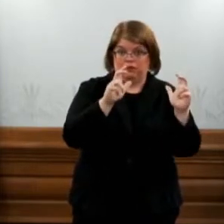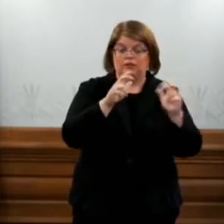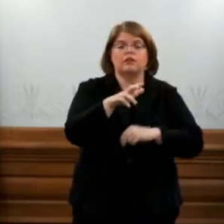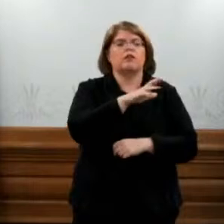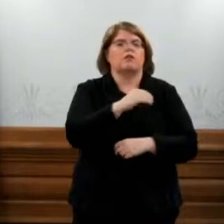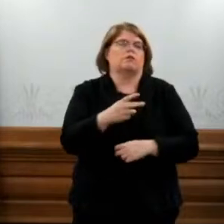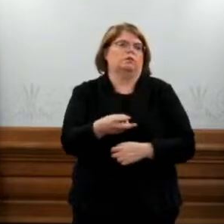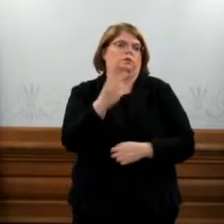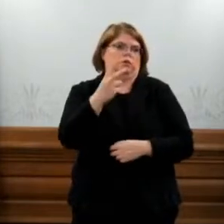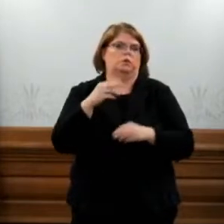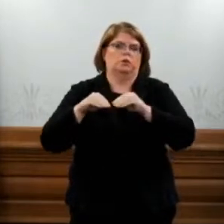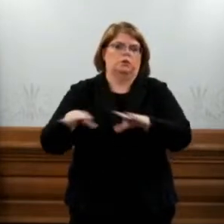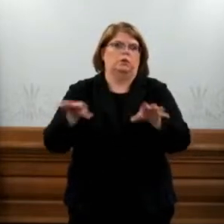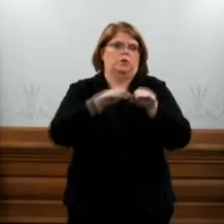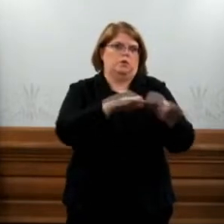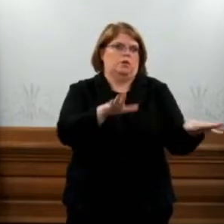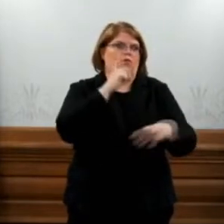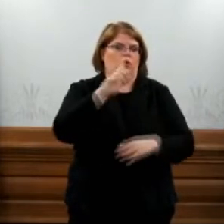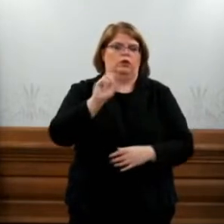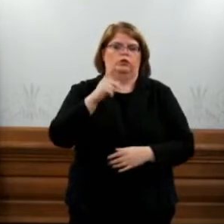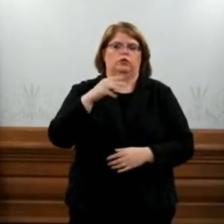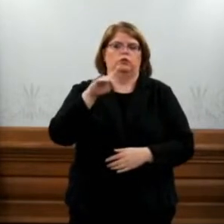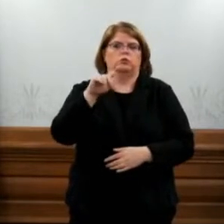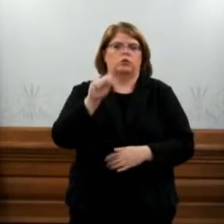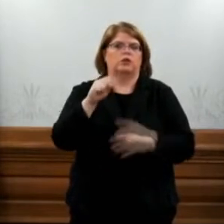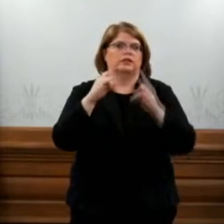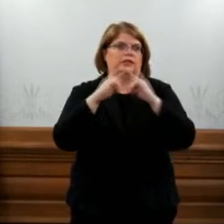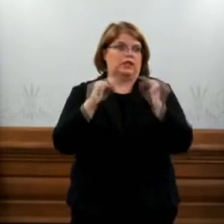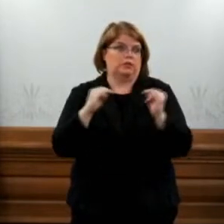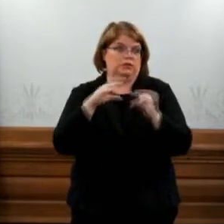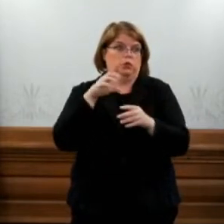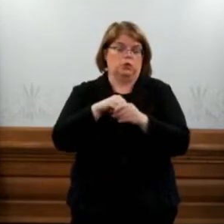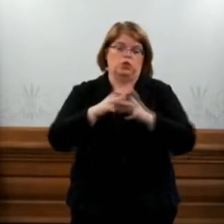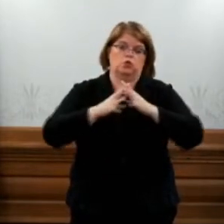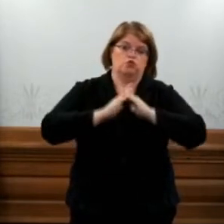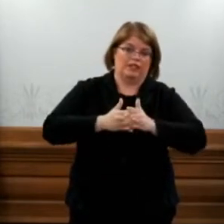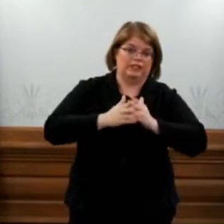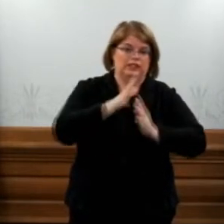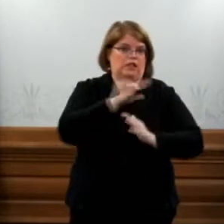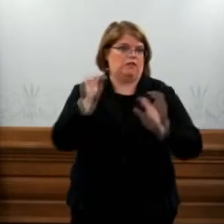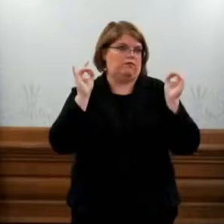2 outbreaks among sports camps, including wrestling and volleyball.